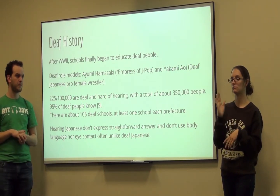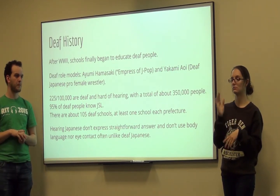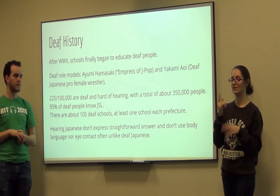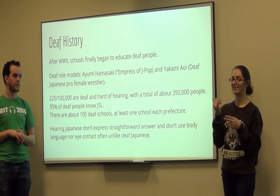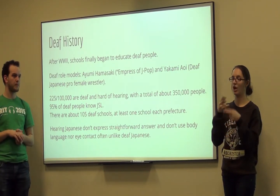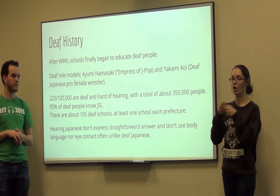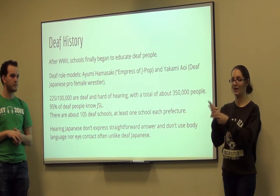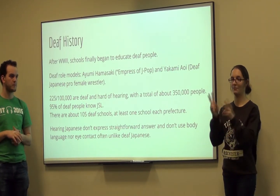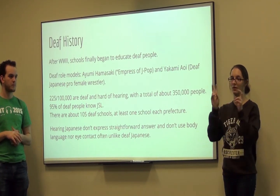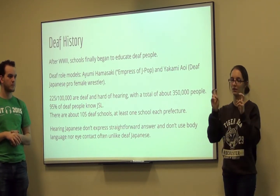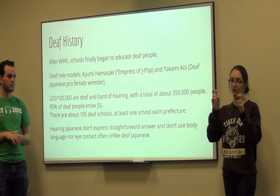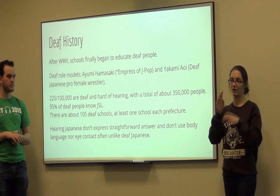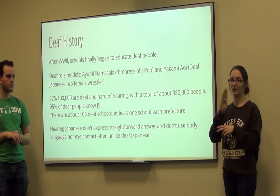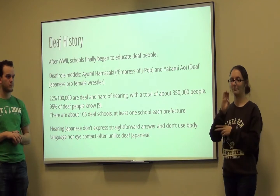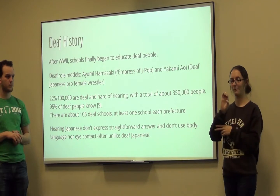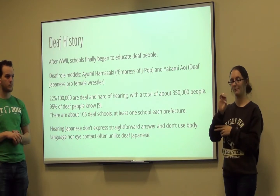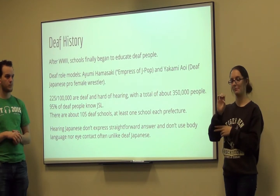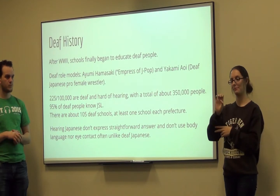one guy, they called him